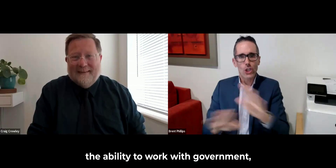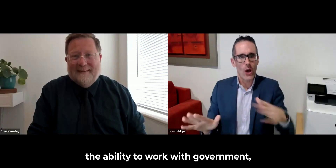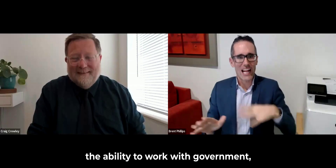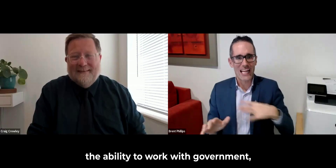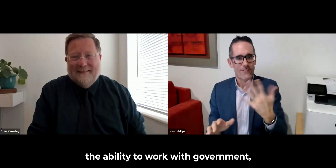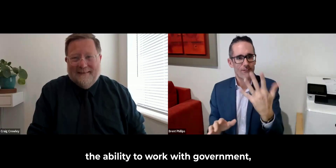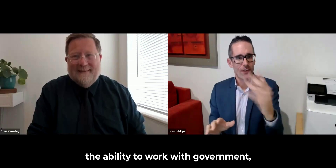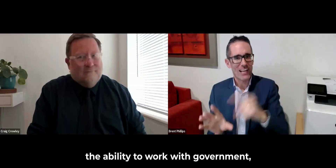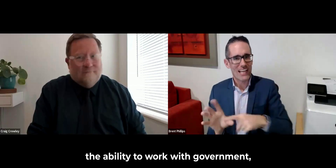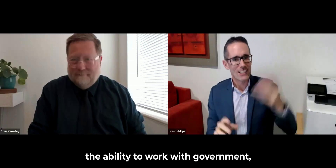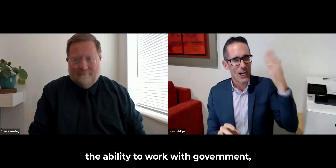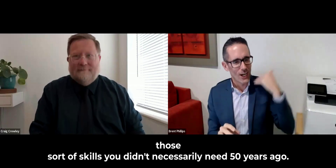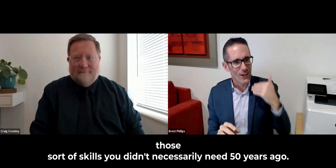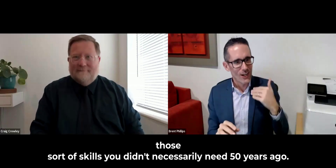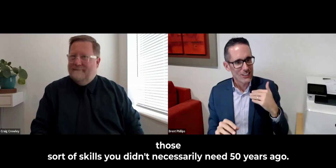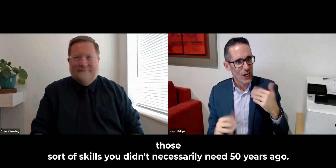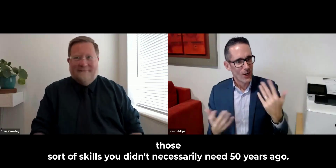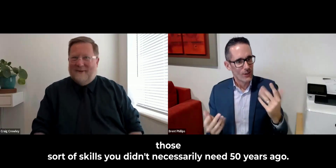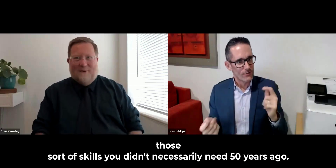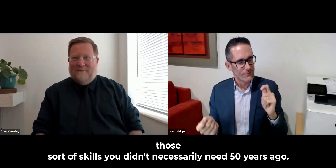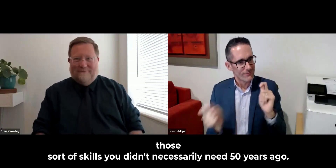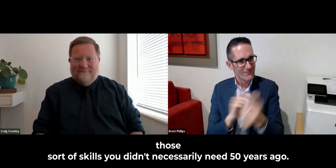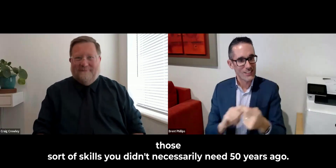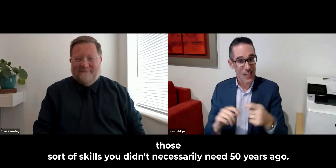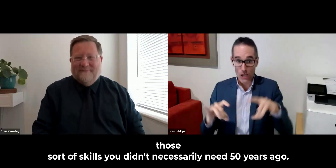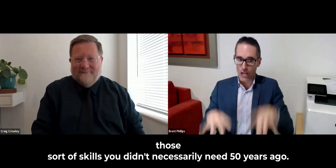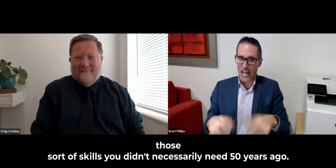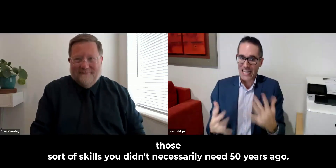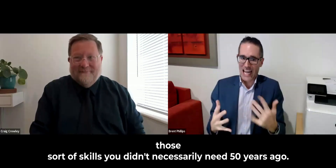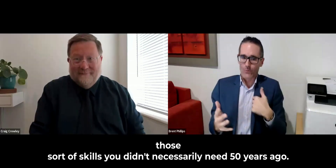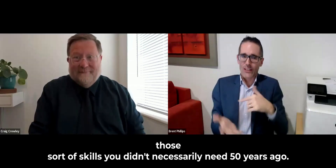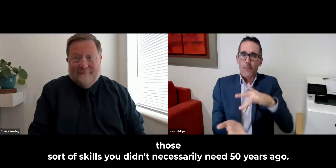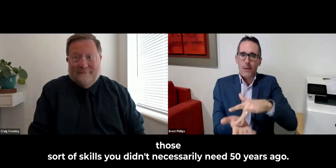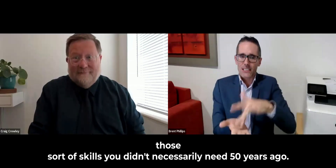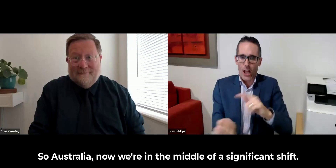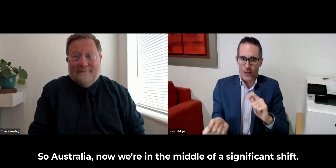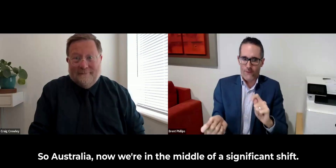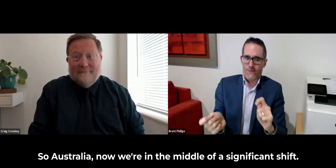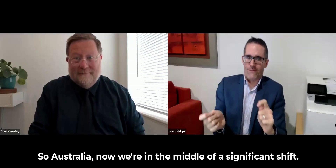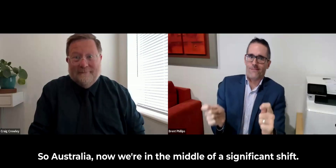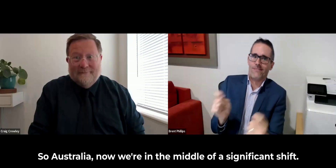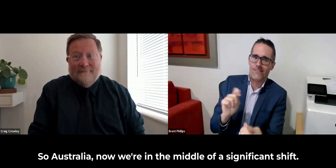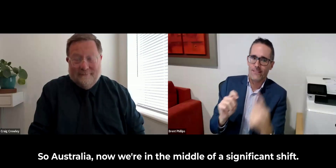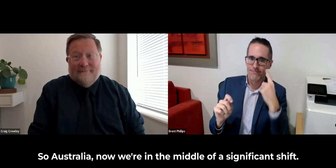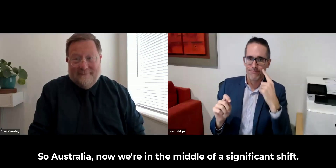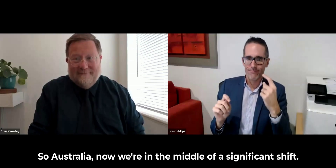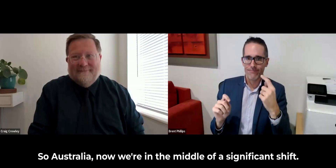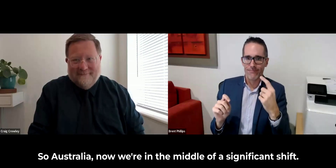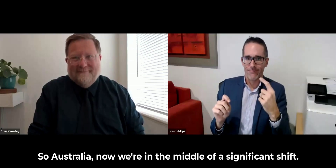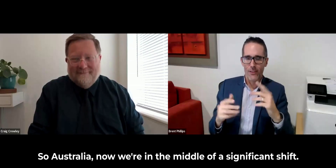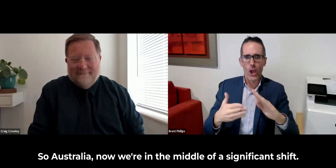work with government. Those sort of skills you didn't necessarily need 50 years ago. So Australia now, we're in the middle of a